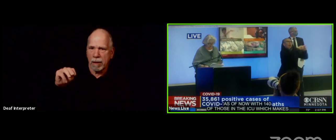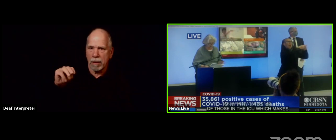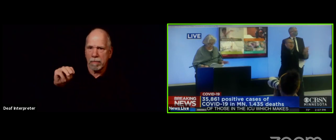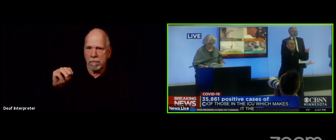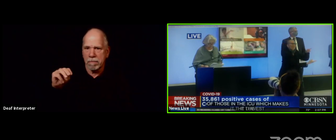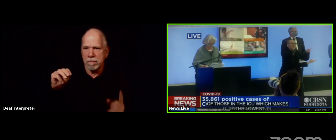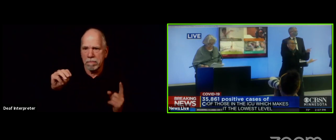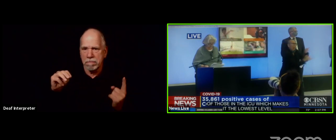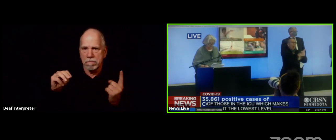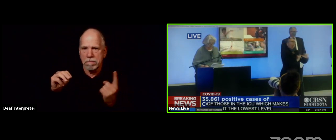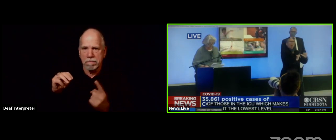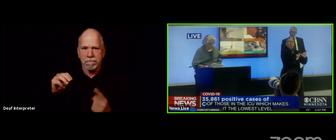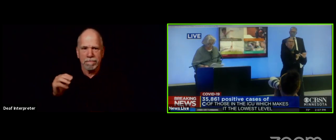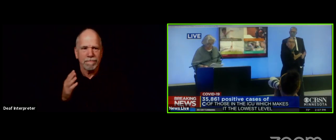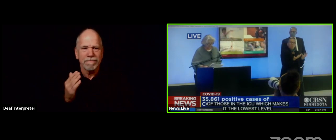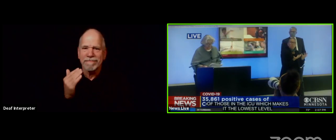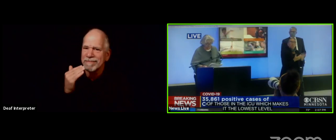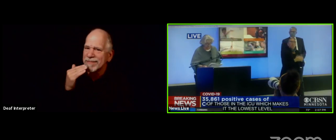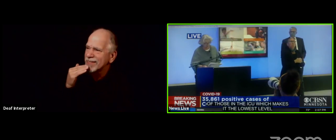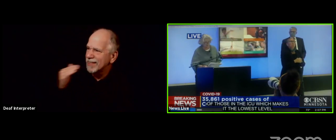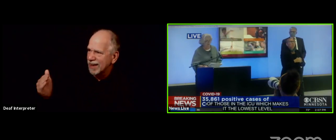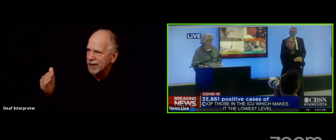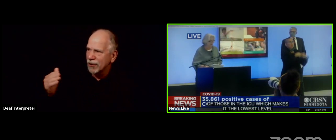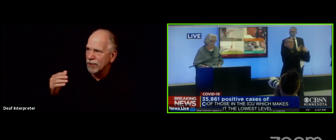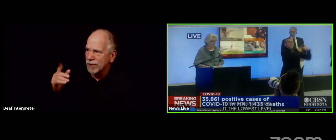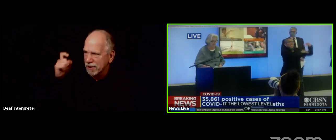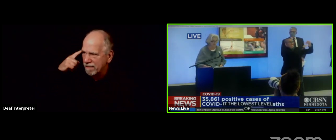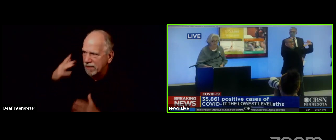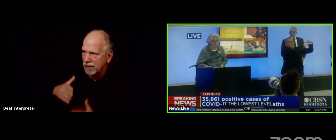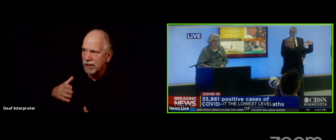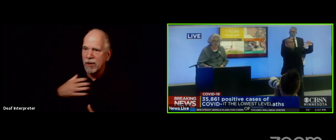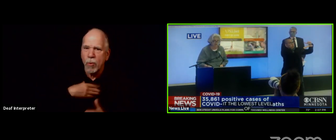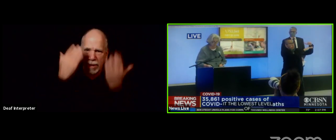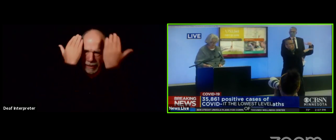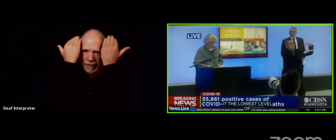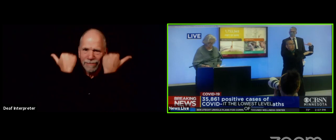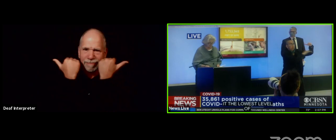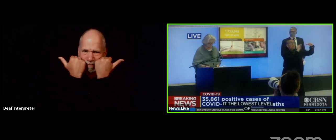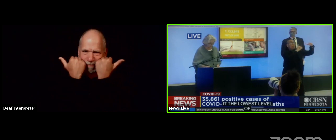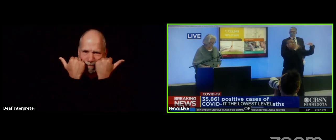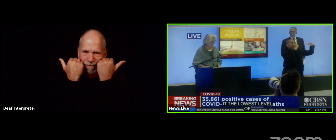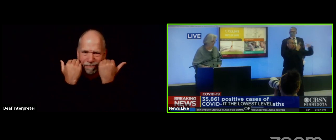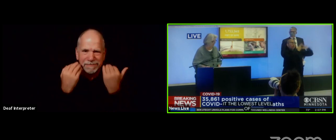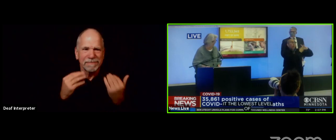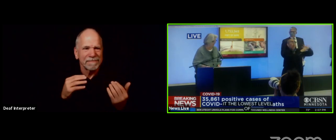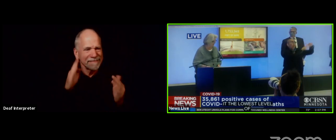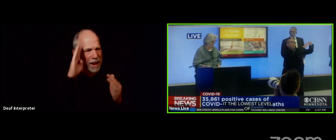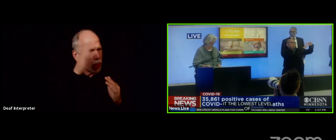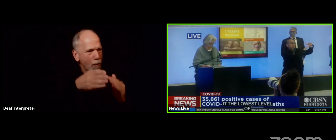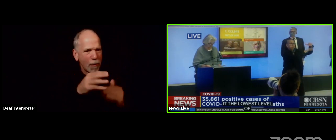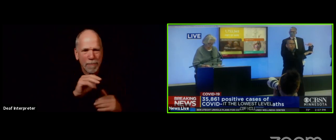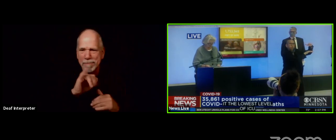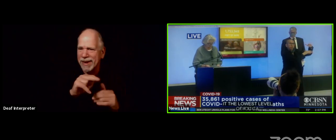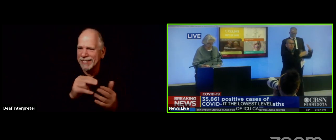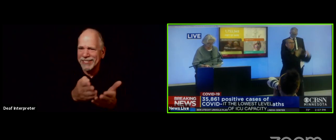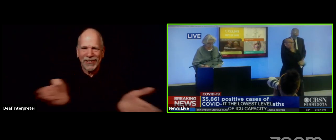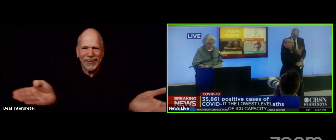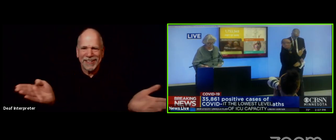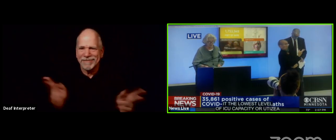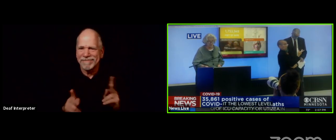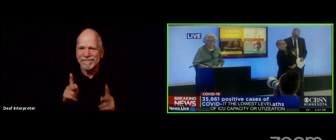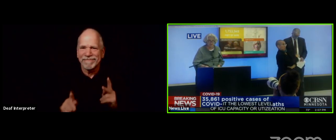capacity or utilization rather since May 1st. So we have seen significant improvements in the hospitalization